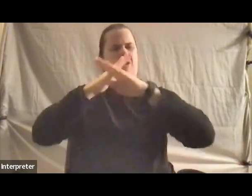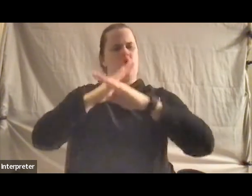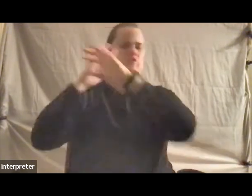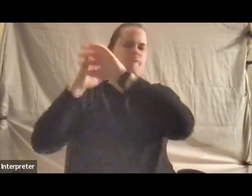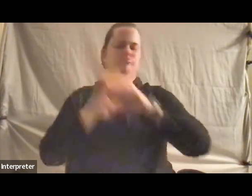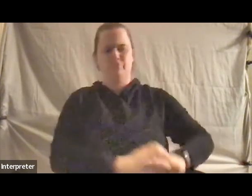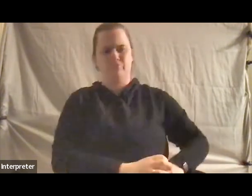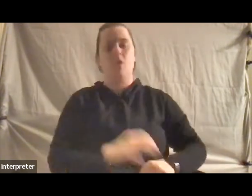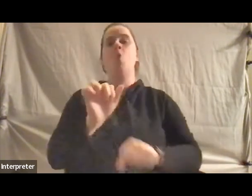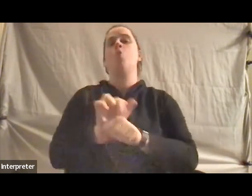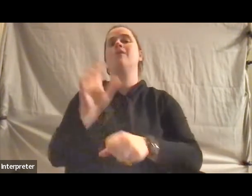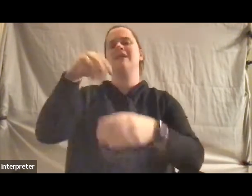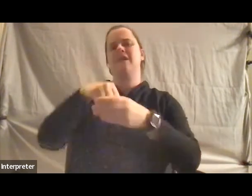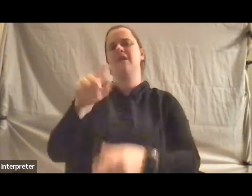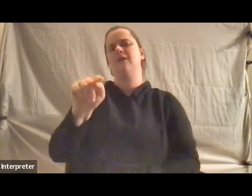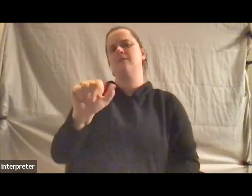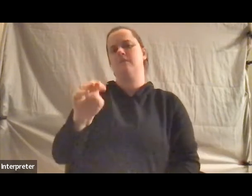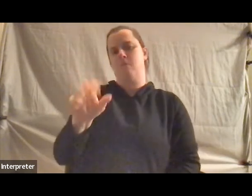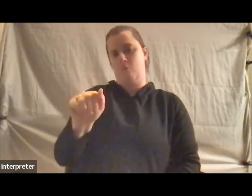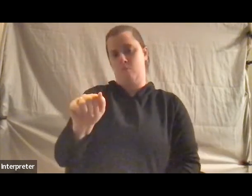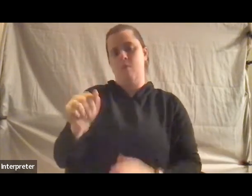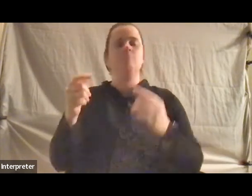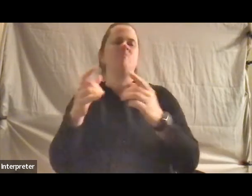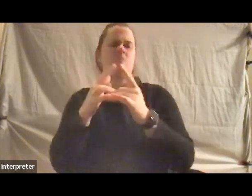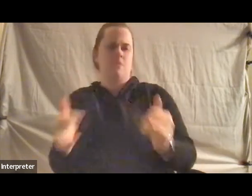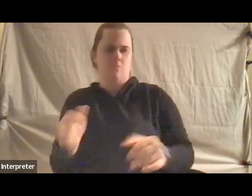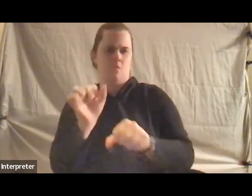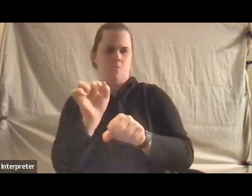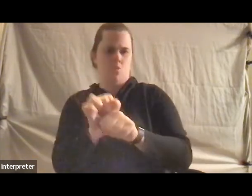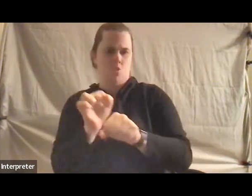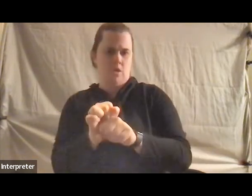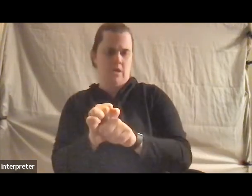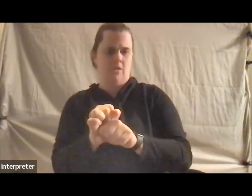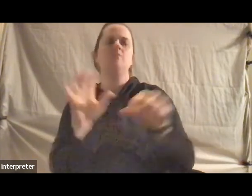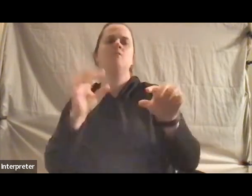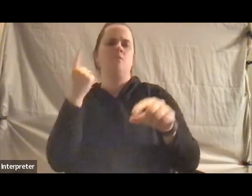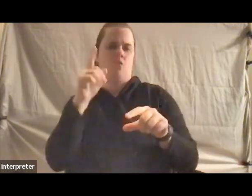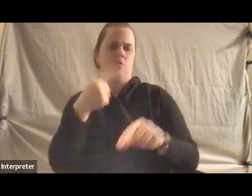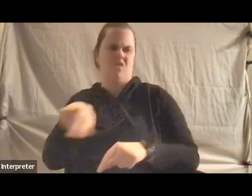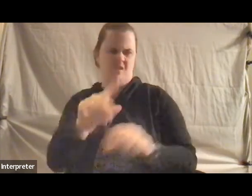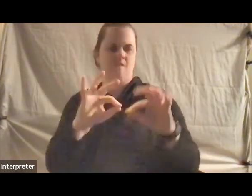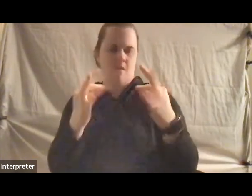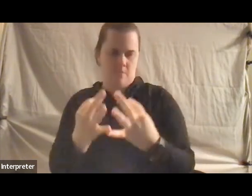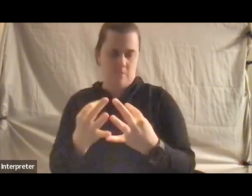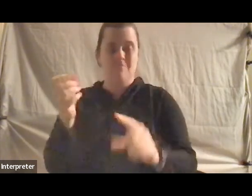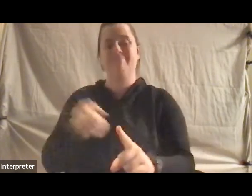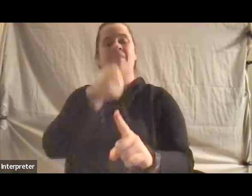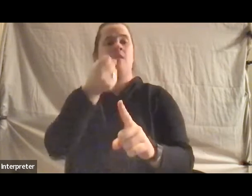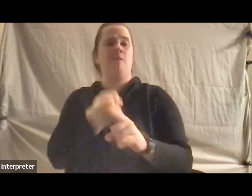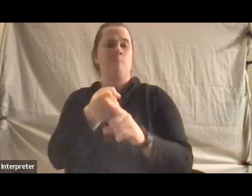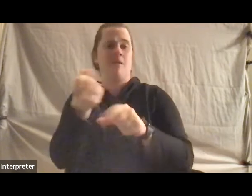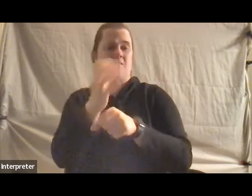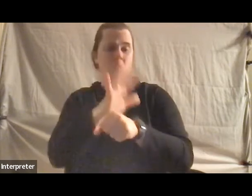in Tacoma while caring for their families. In response to the economic impacts of COVID, the city